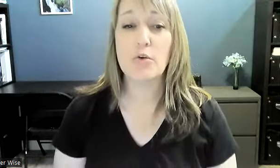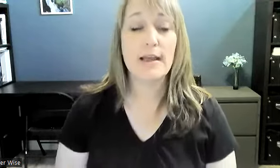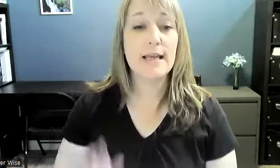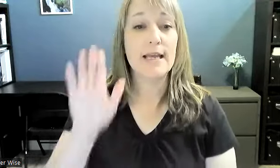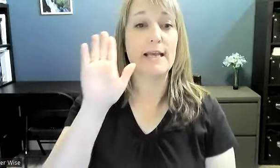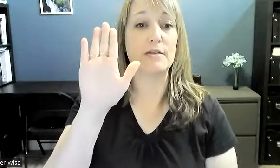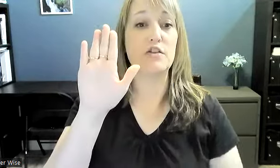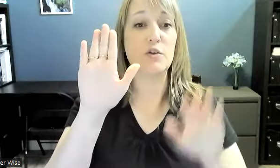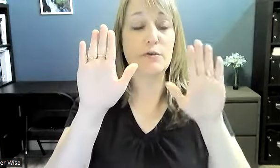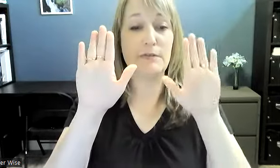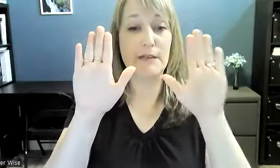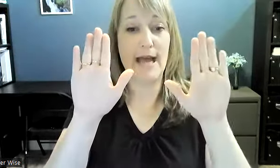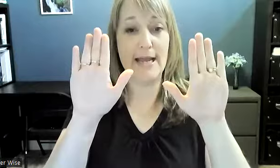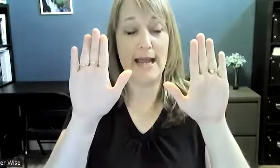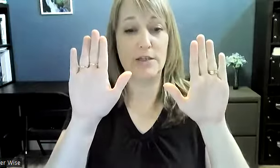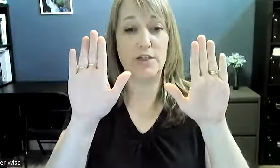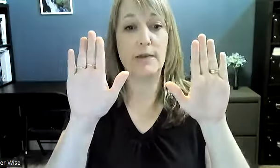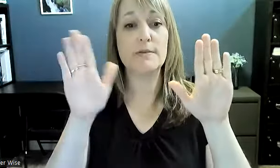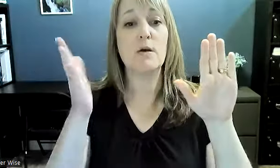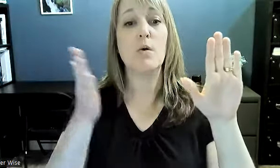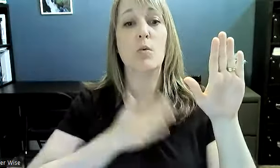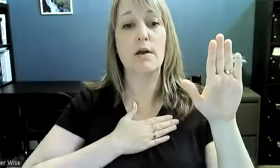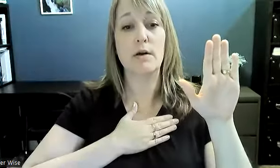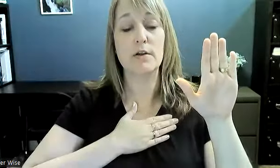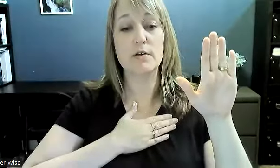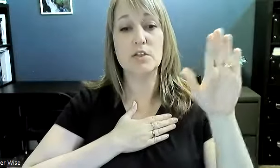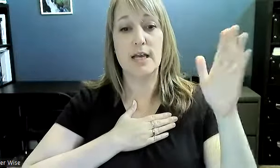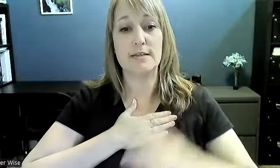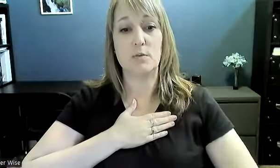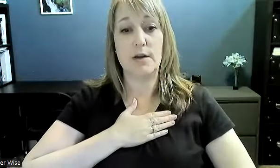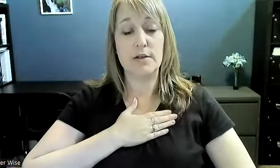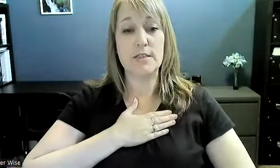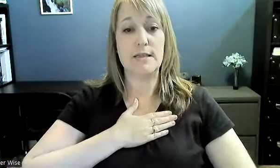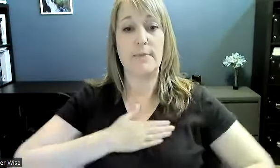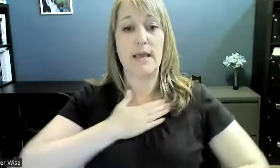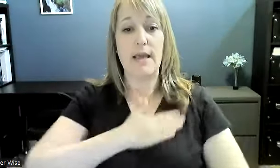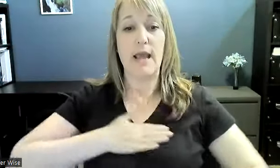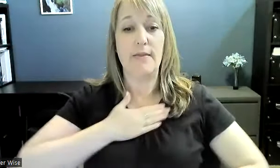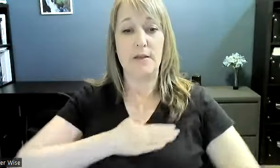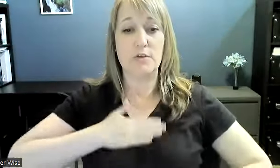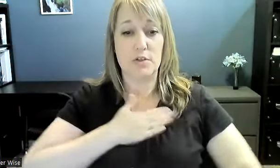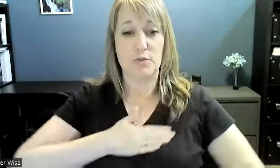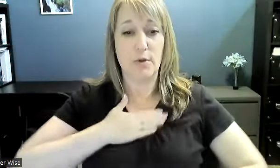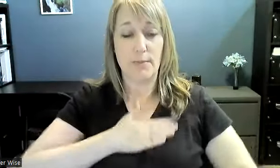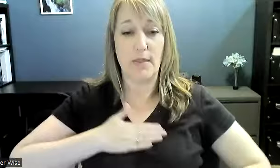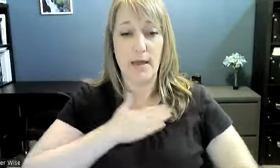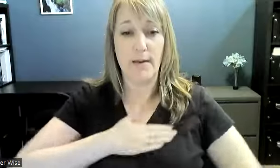Enjoy is two flat hand shapes, one on your chest, one on your stomach, and then you just rub them in